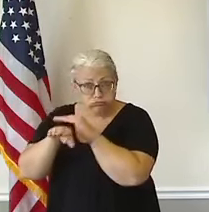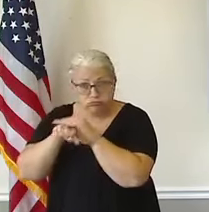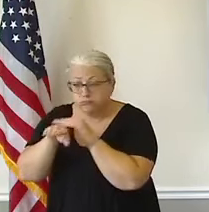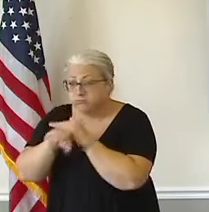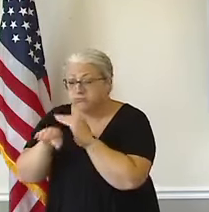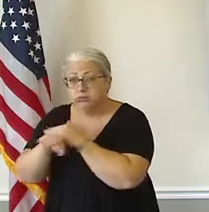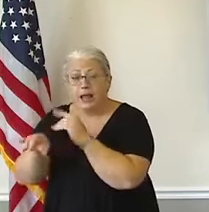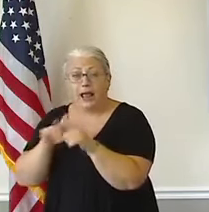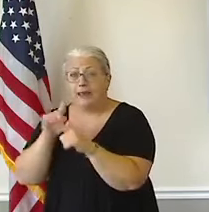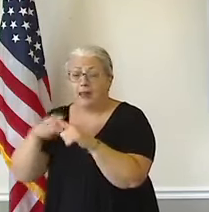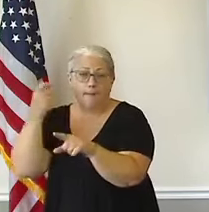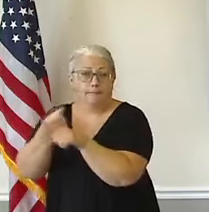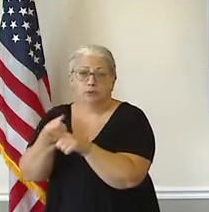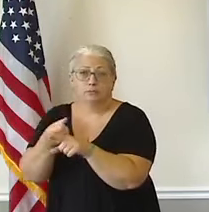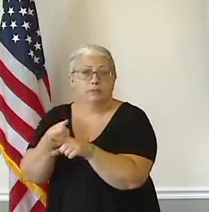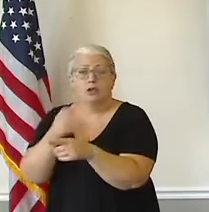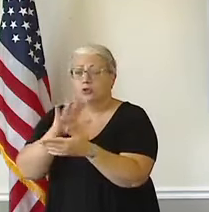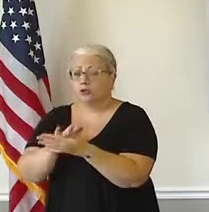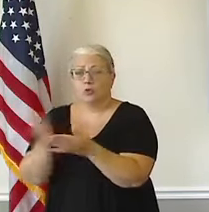just isn't the...